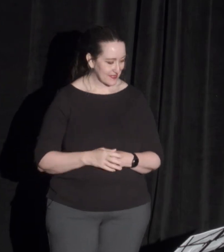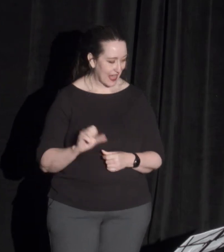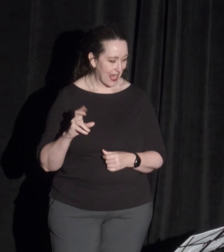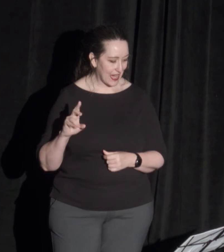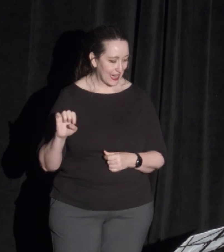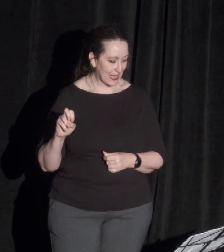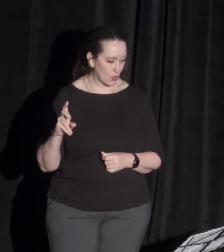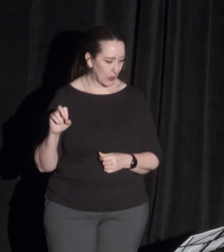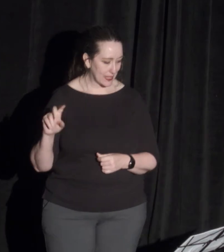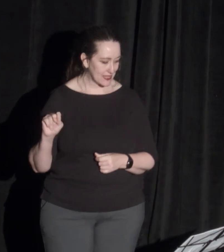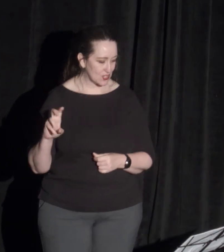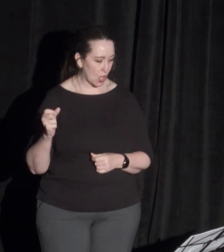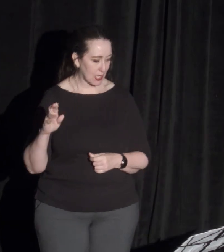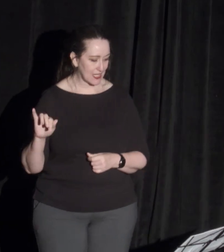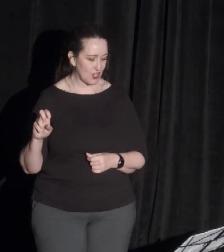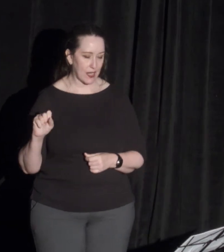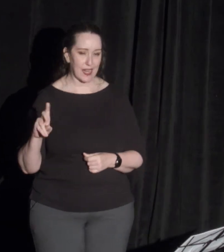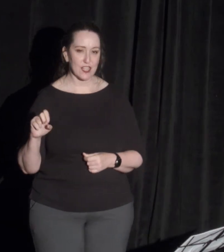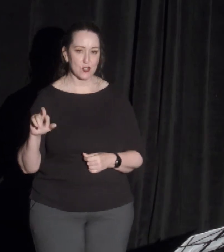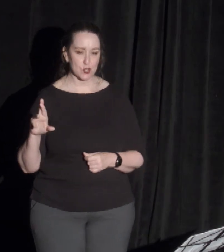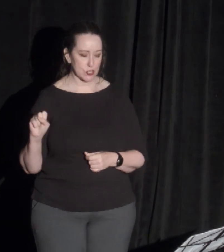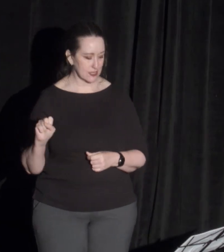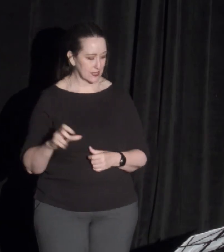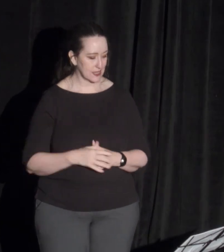Anders. Produced by Veronica Simonetti.